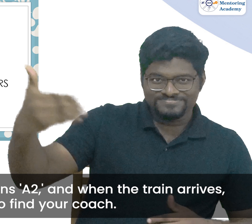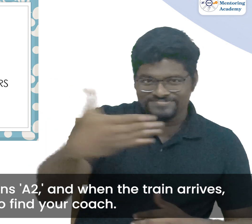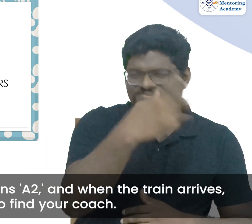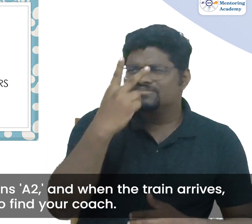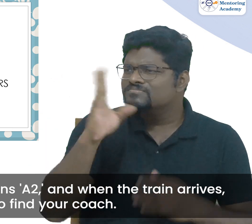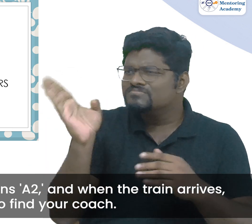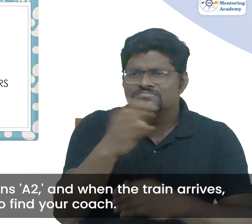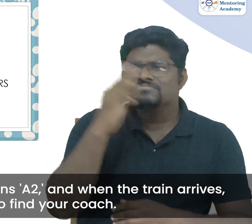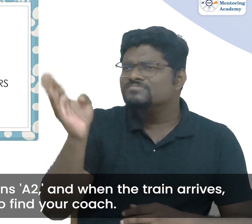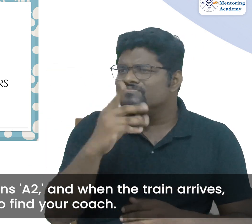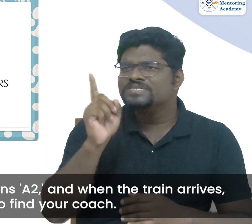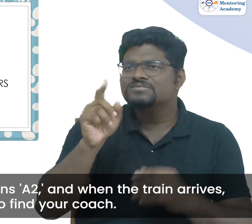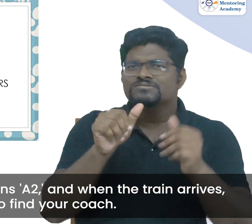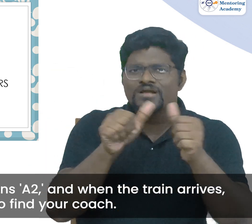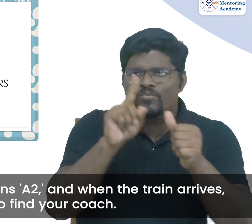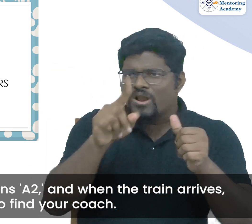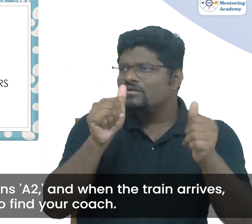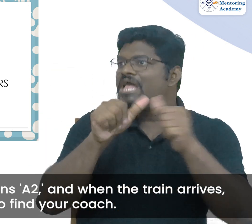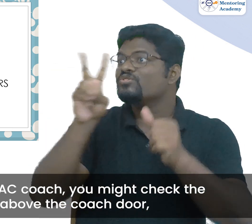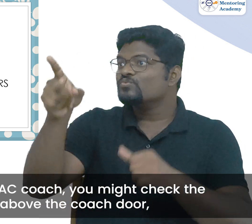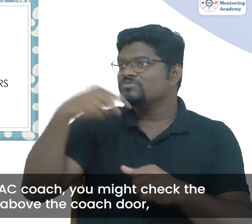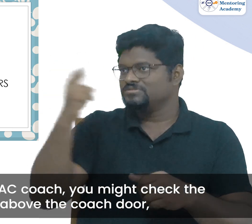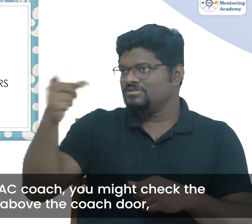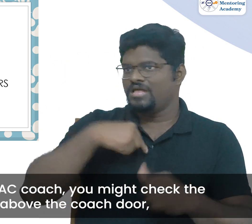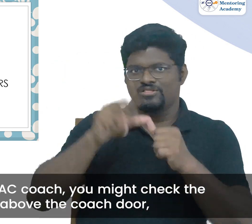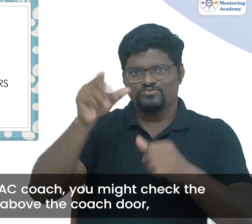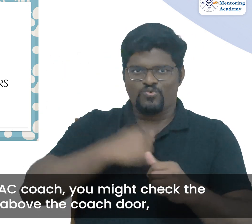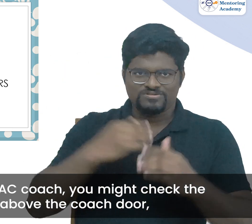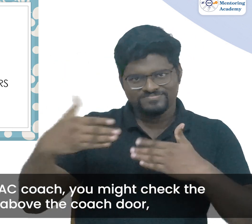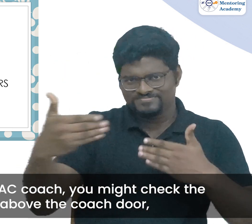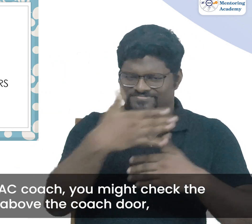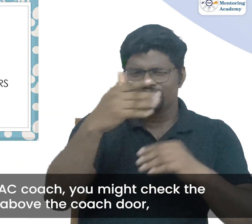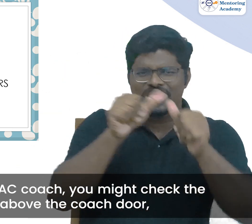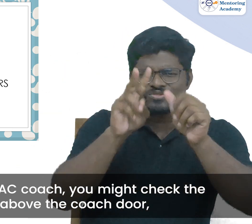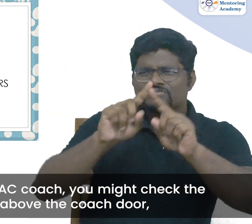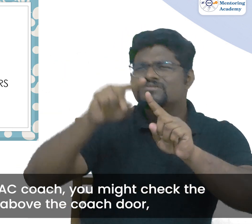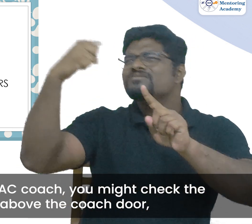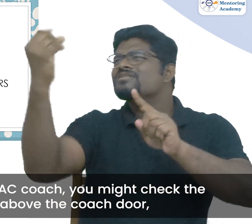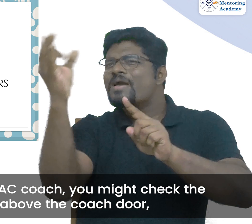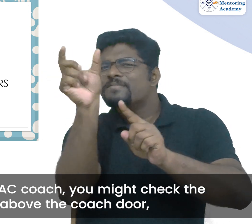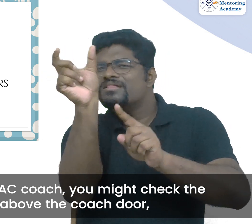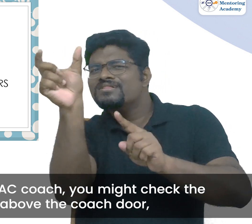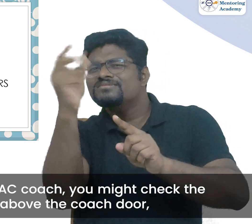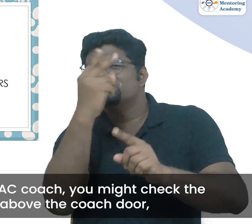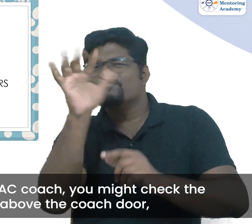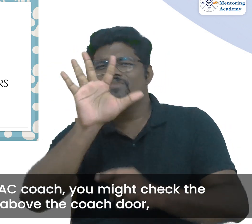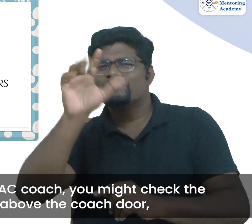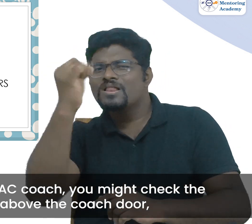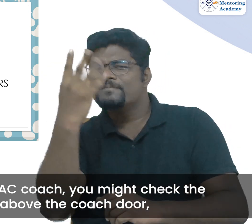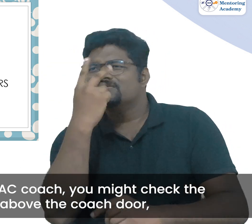you need to find your coach. If you are looking for a 2 AC coach, you might check the 5-digit number above